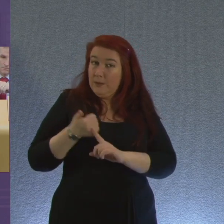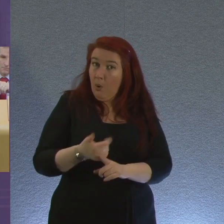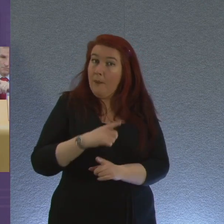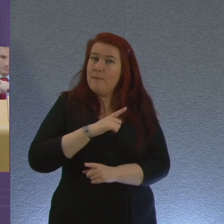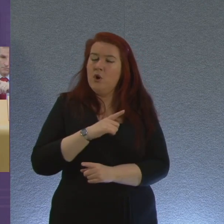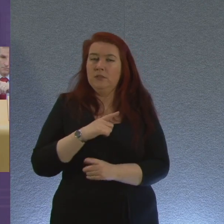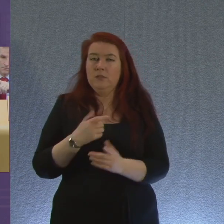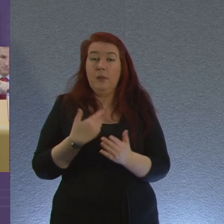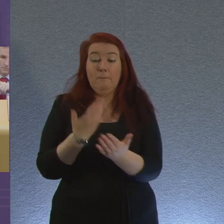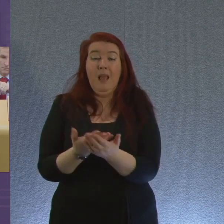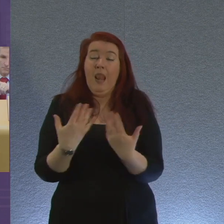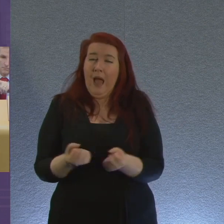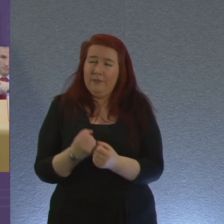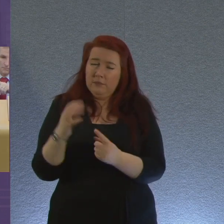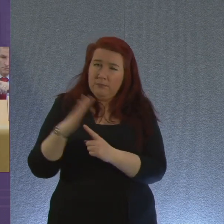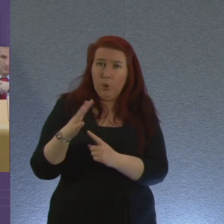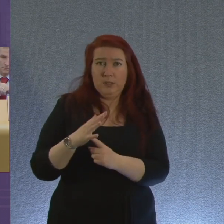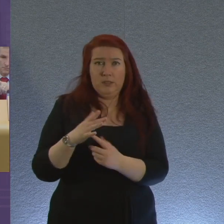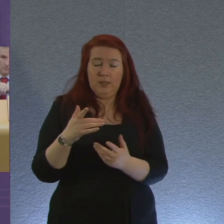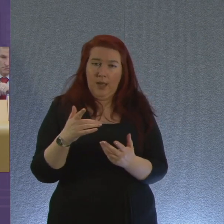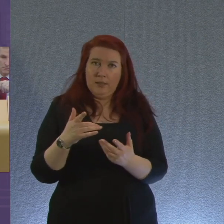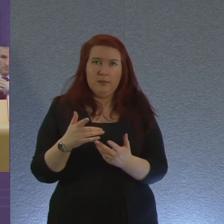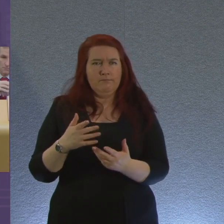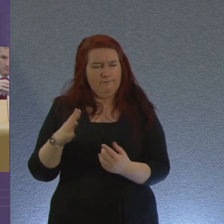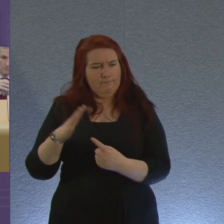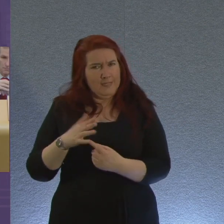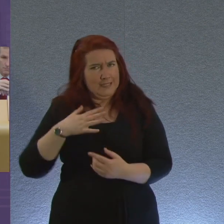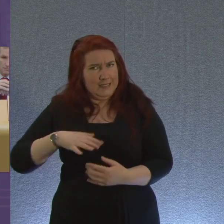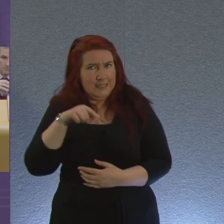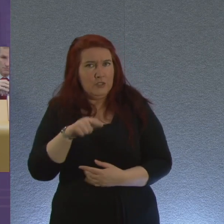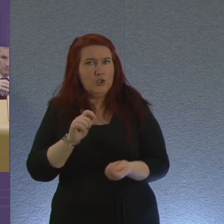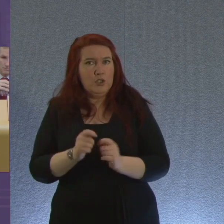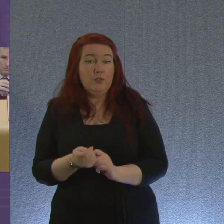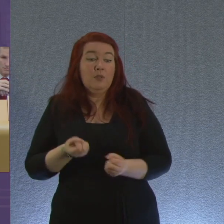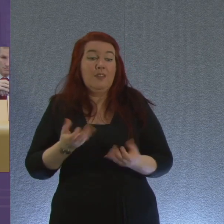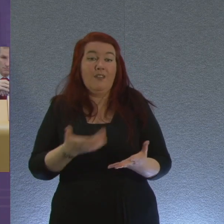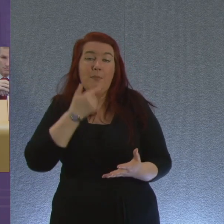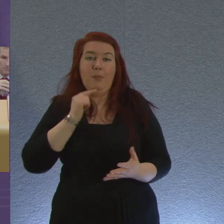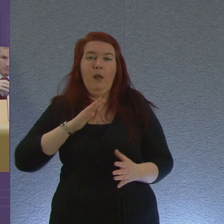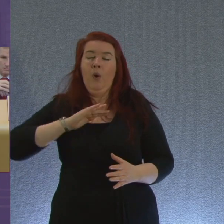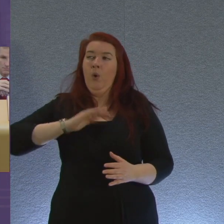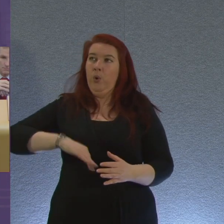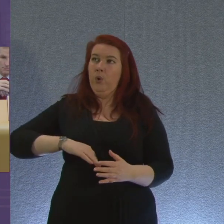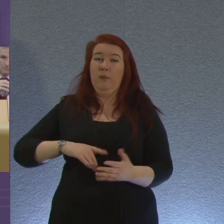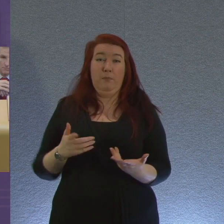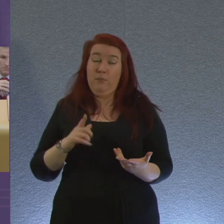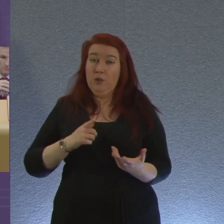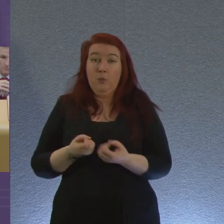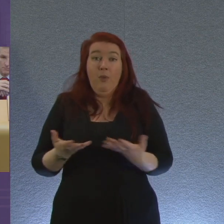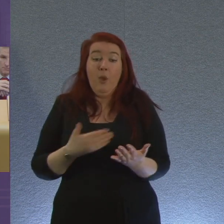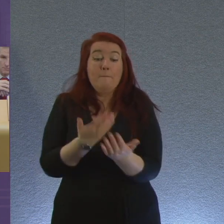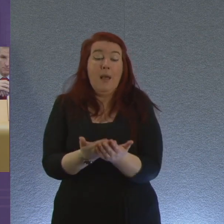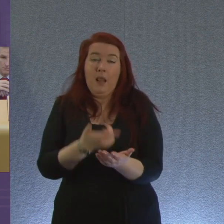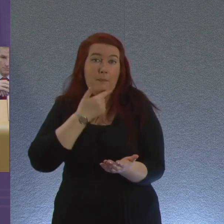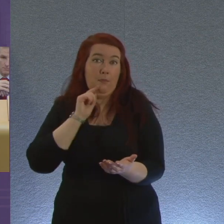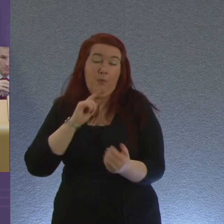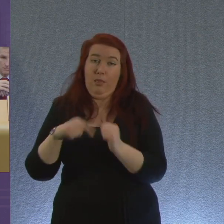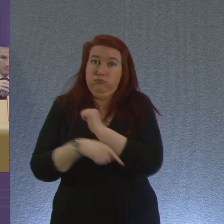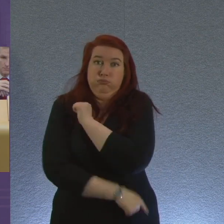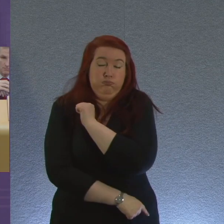and much needed changes to give comfort and security to so many people who would otherwise face destitution in the teeth of this crisis. Of